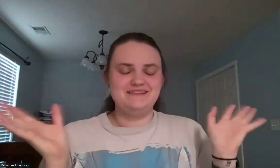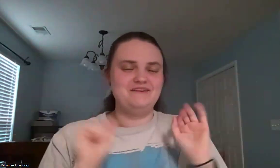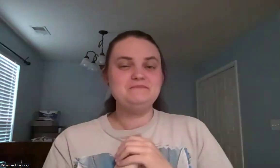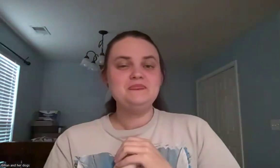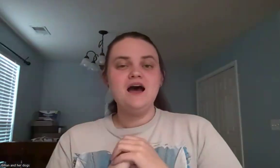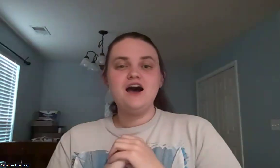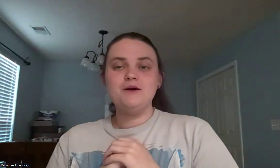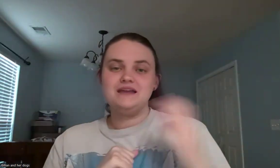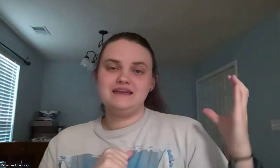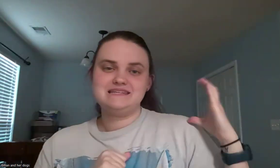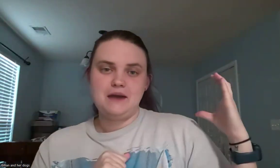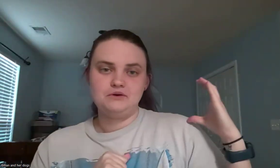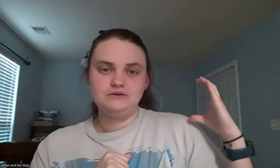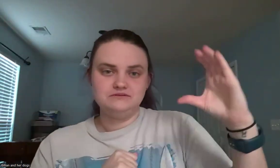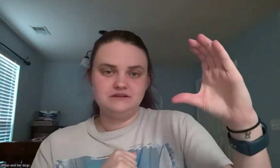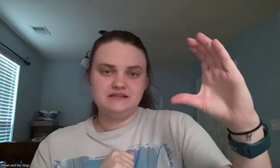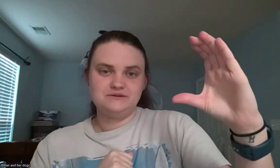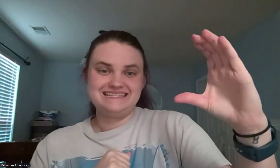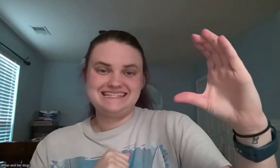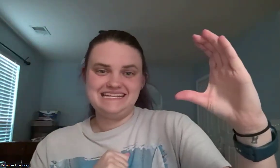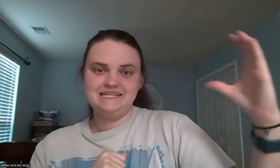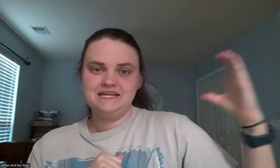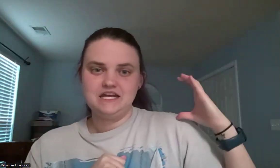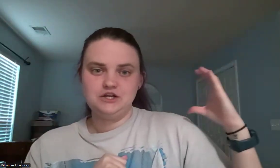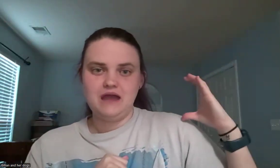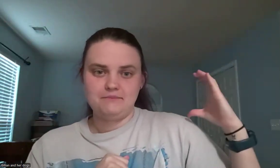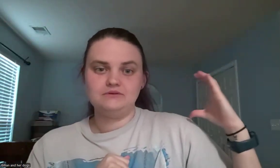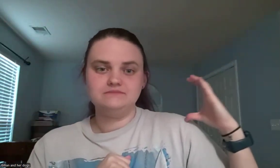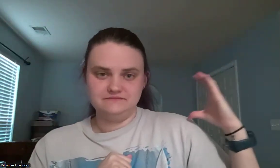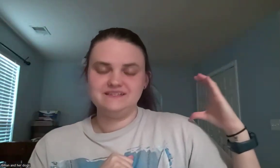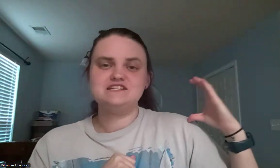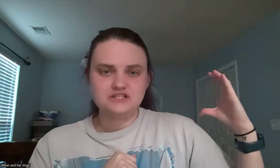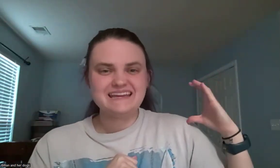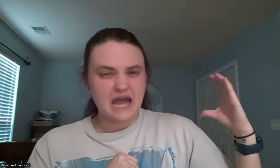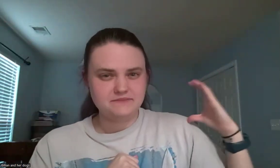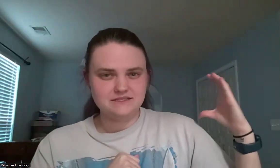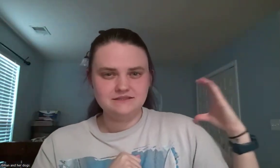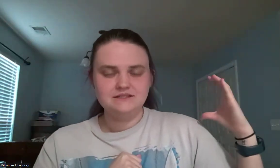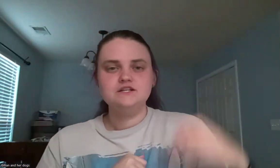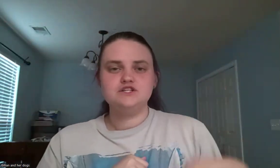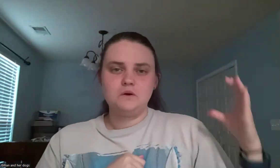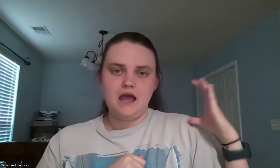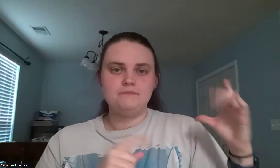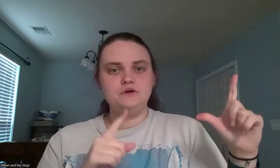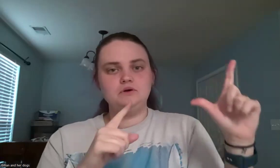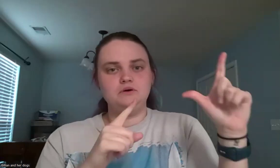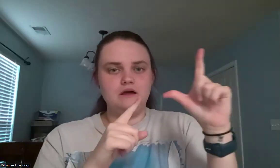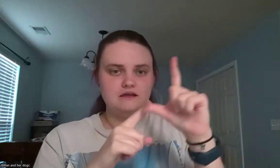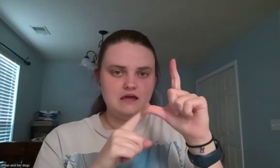love it. It's capital. So it's a C and you do capital. This is also like captain. So capital